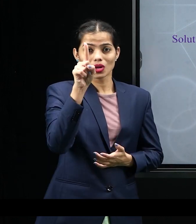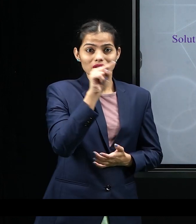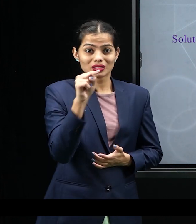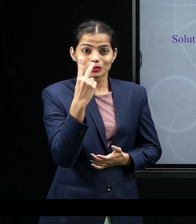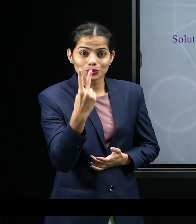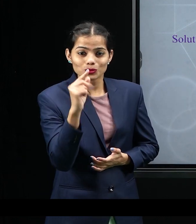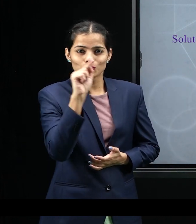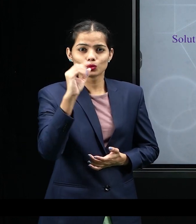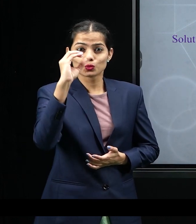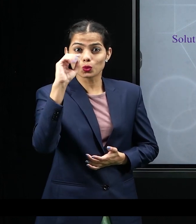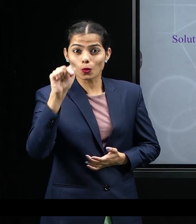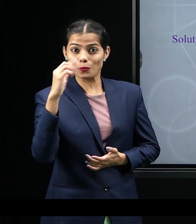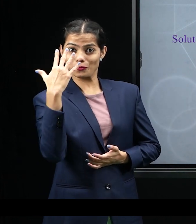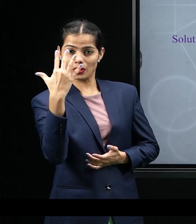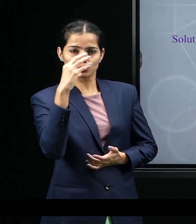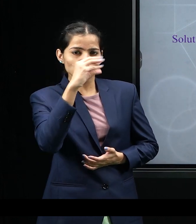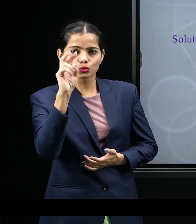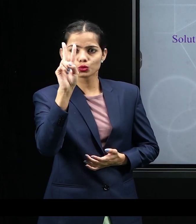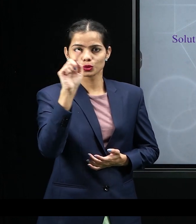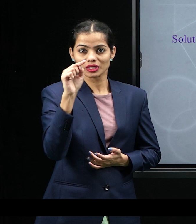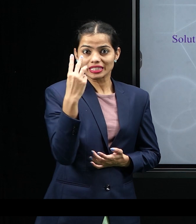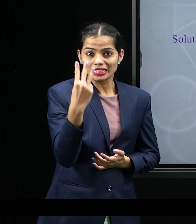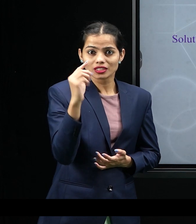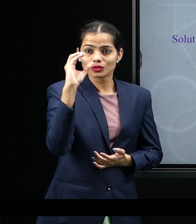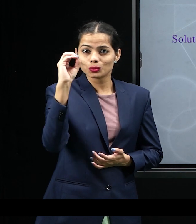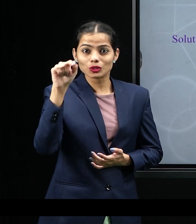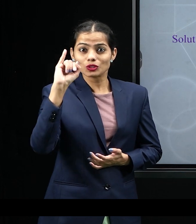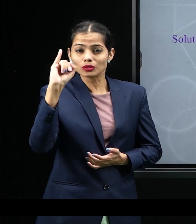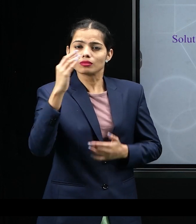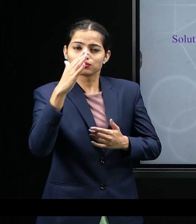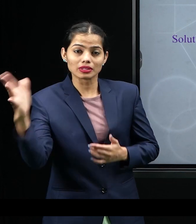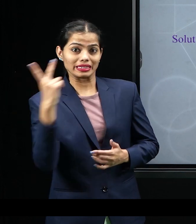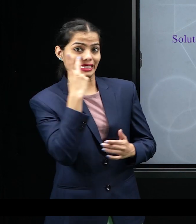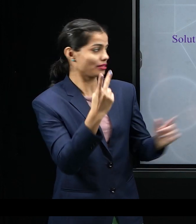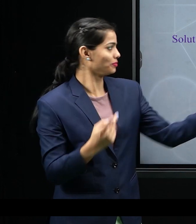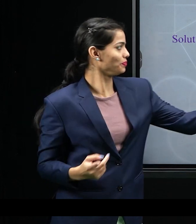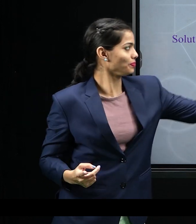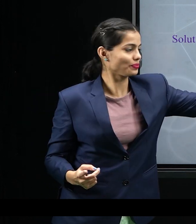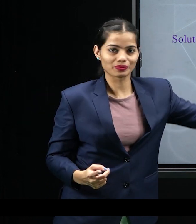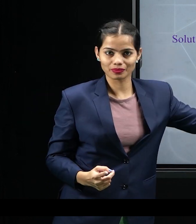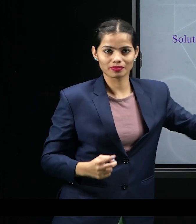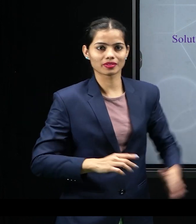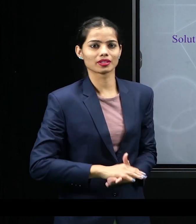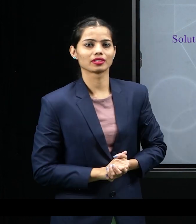1 by 2 is equal to 0.5 and 2 by 3 is equal to 0.66 and so